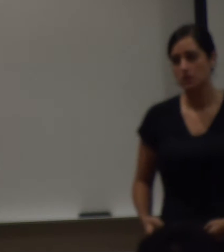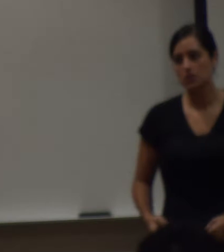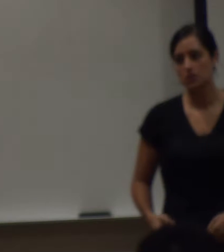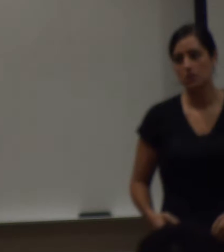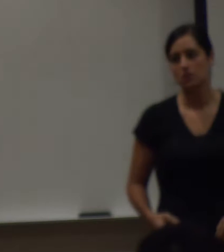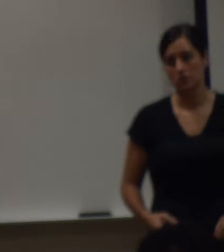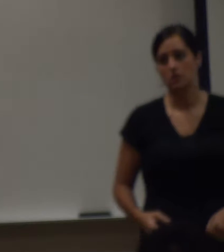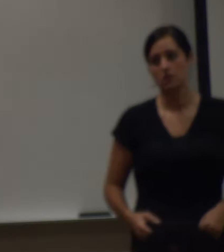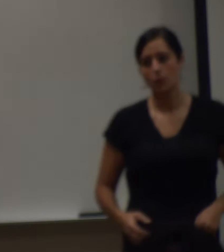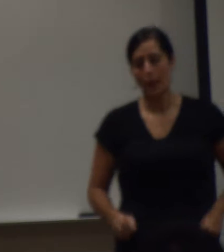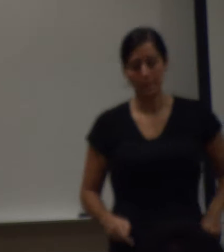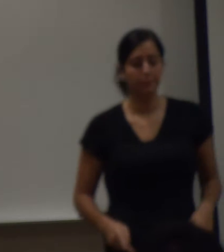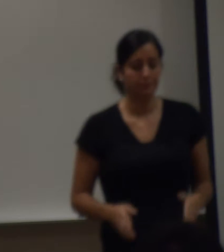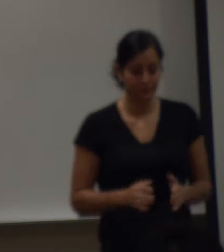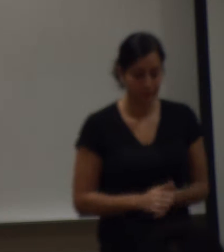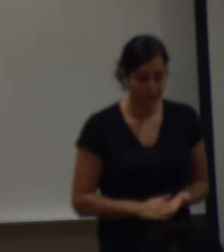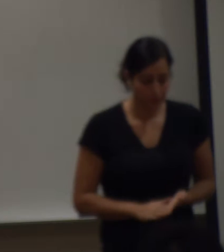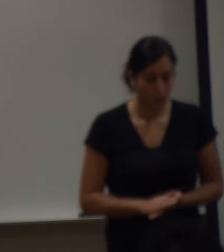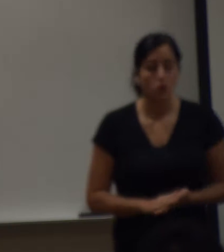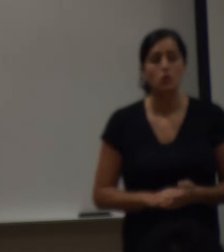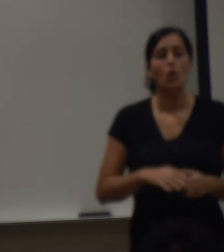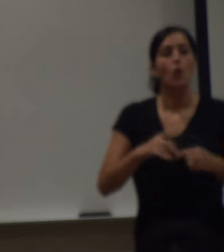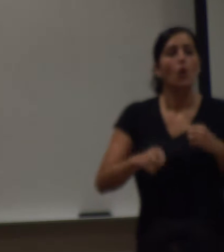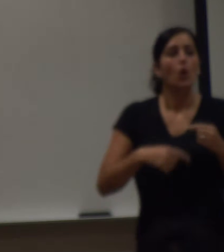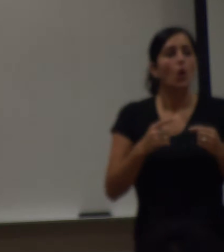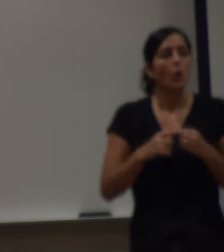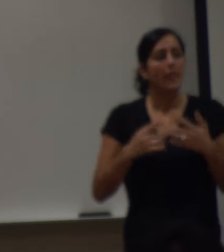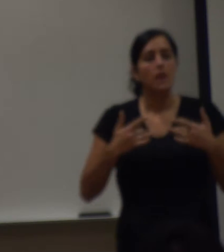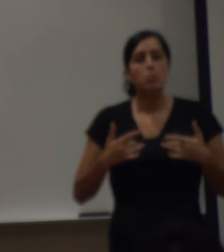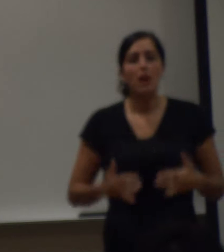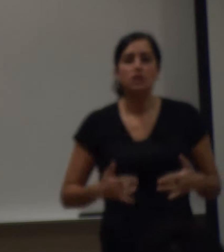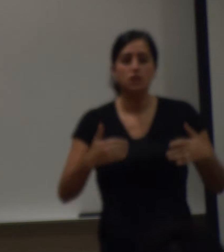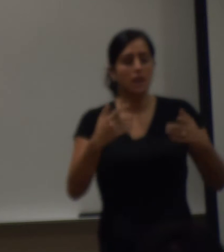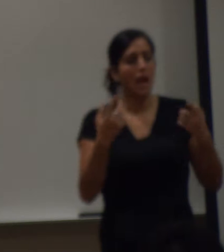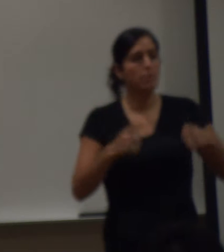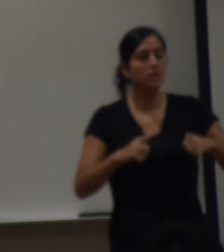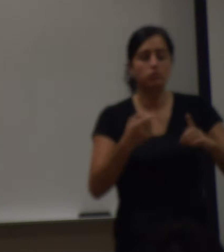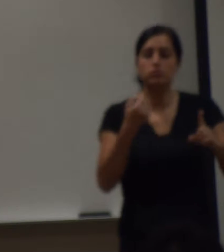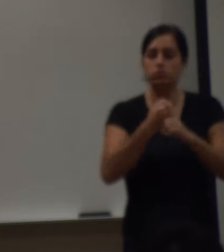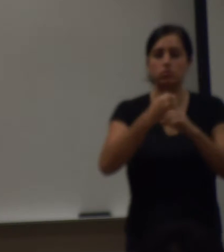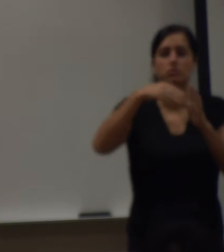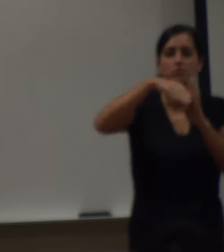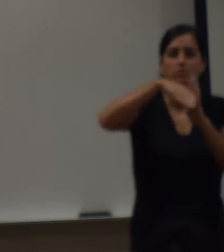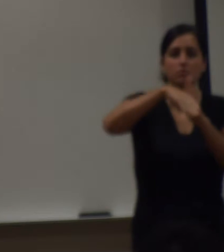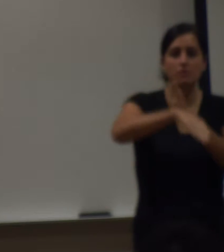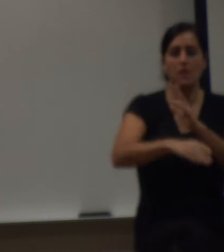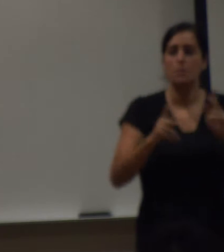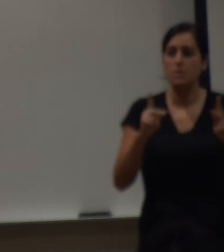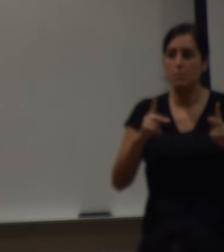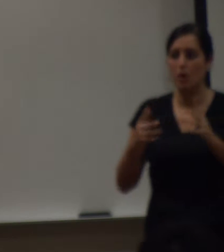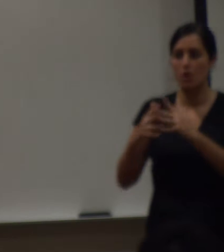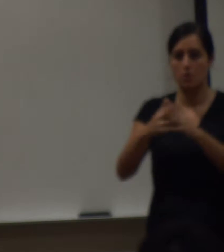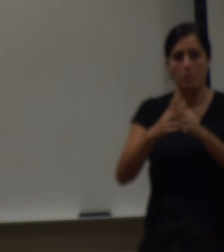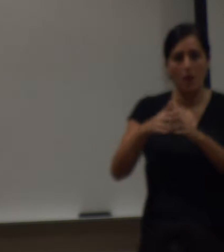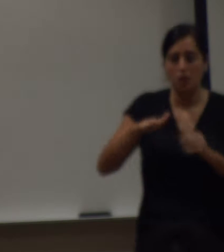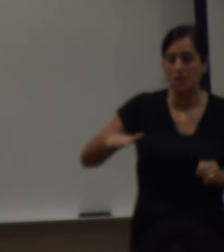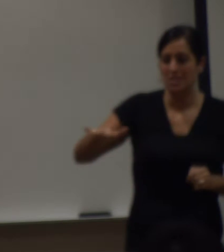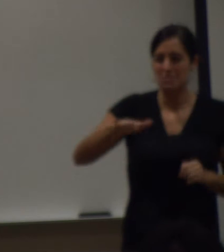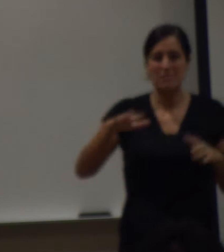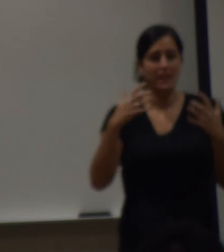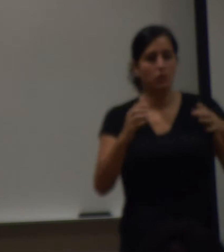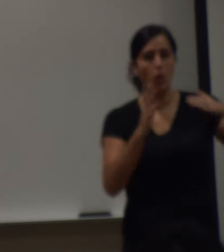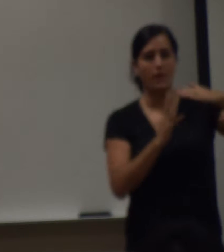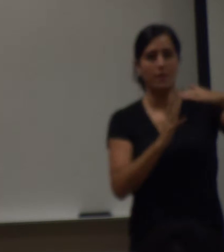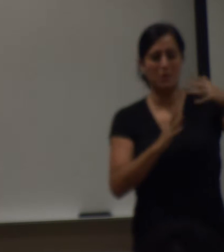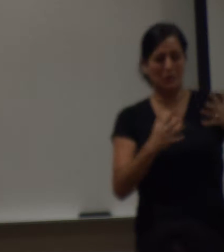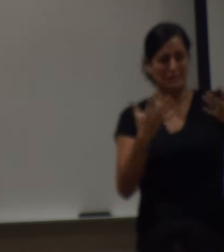whole different atmosphere in the United States. We don't want these migrants anymore. We got too many migrants. So